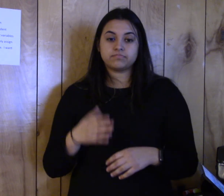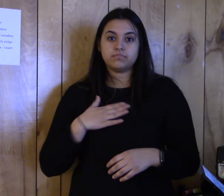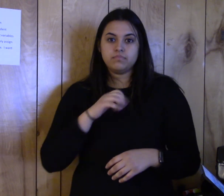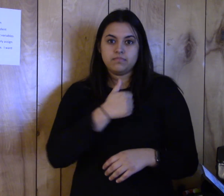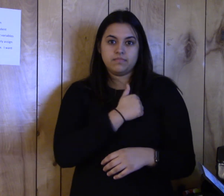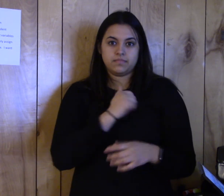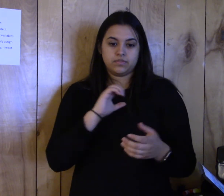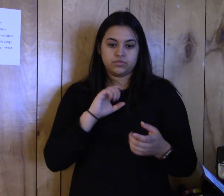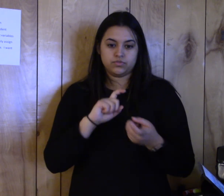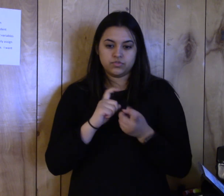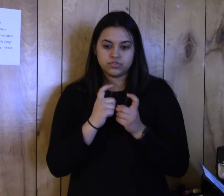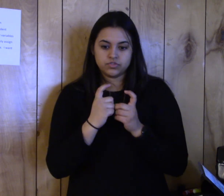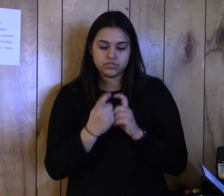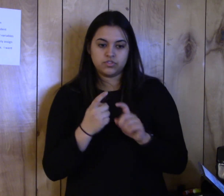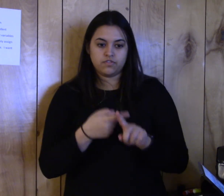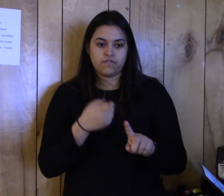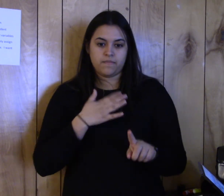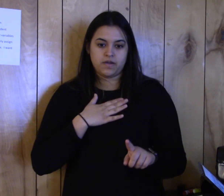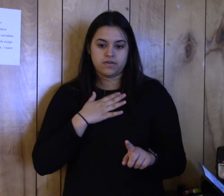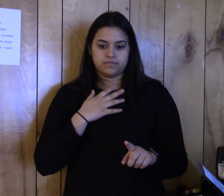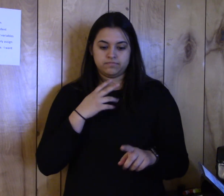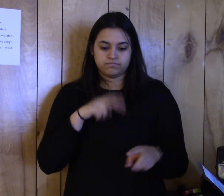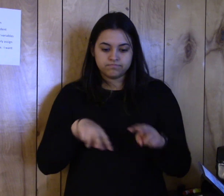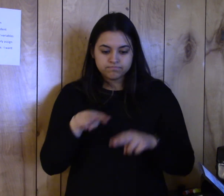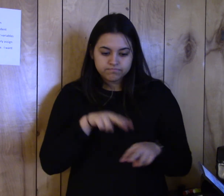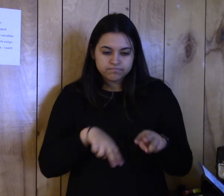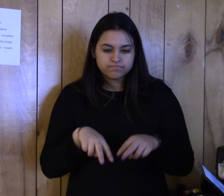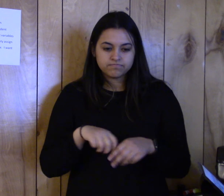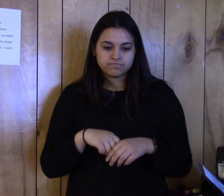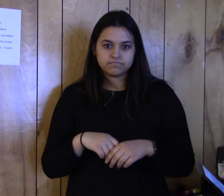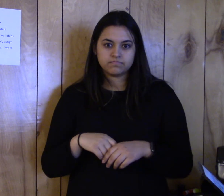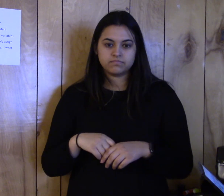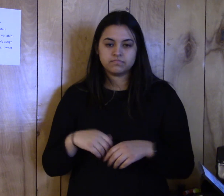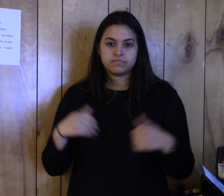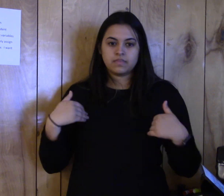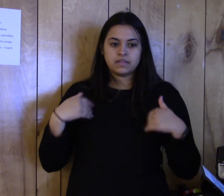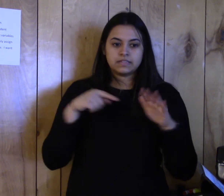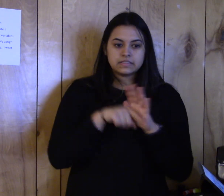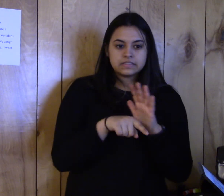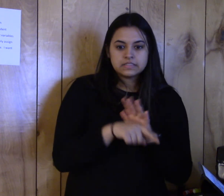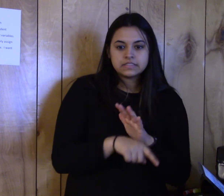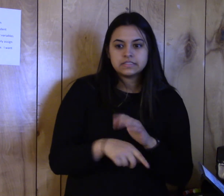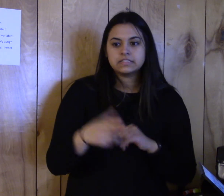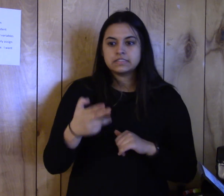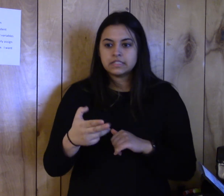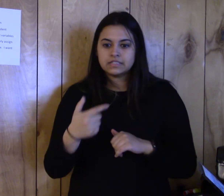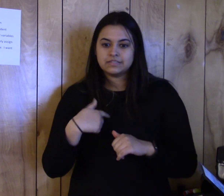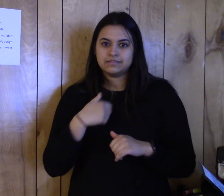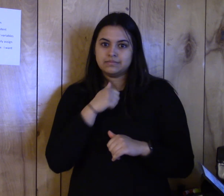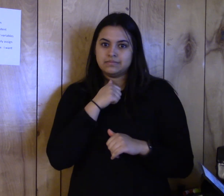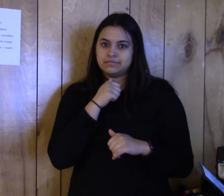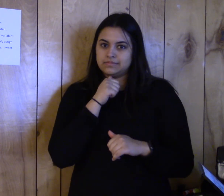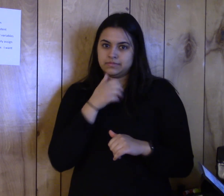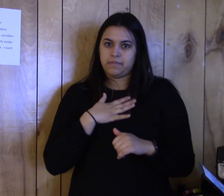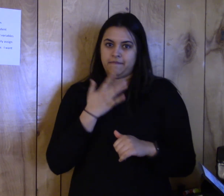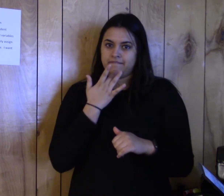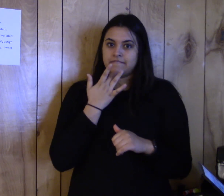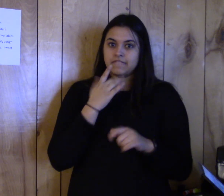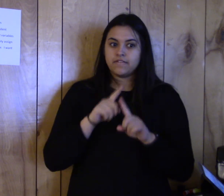behavior. Hunting, shooting guns, I'm not still real fond of them, but I know that I can do them. I know that